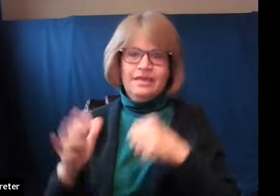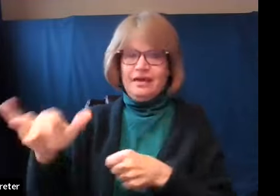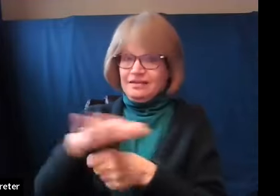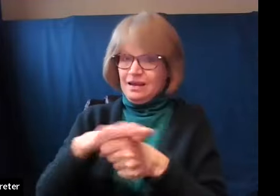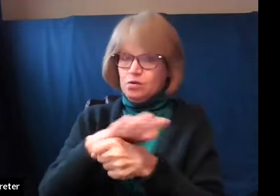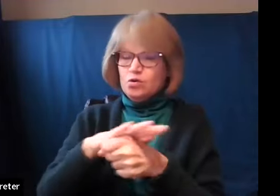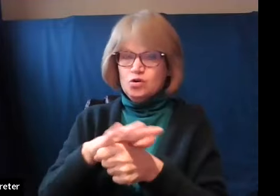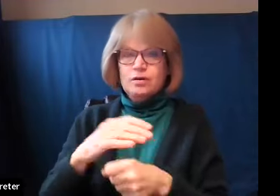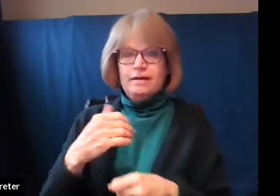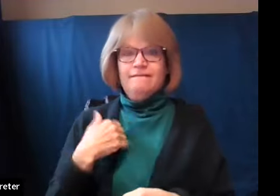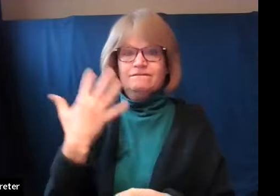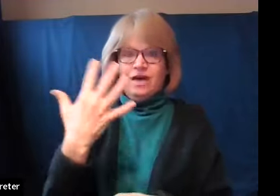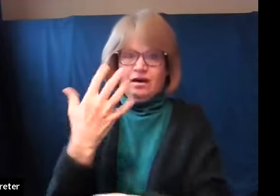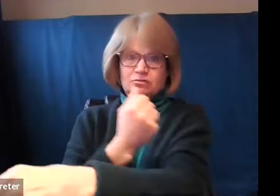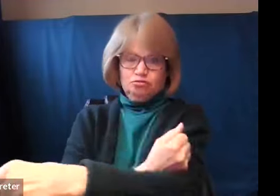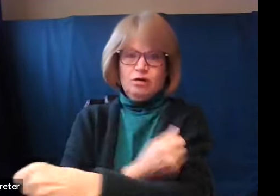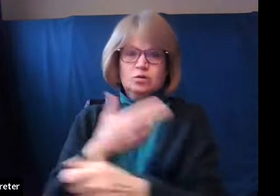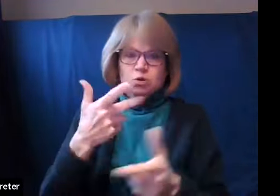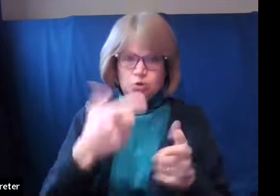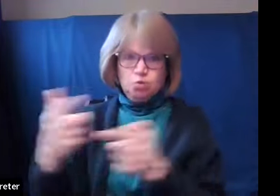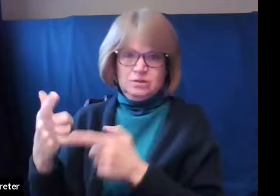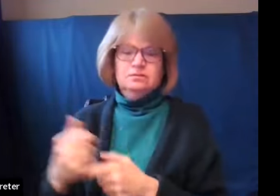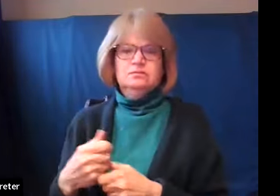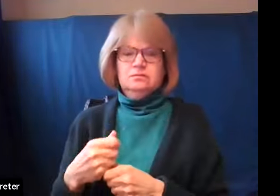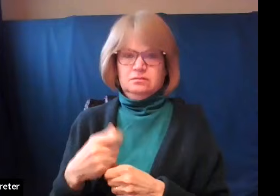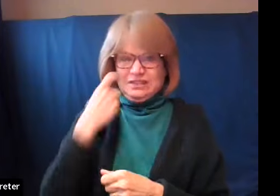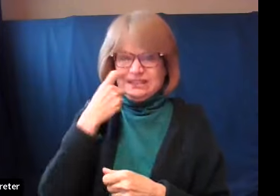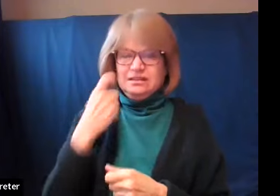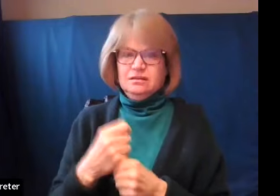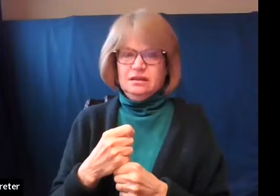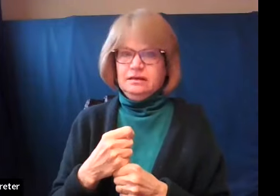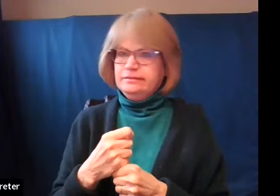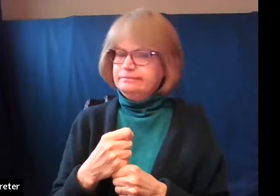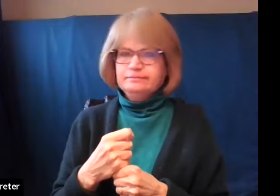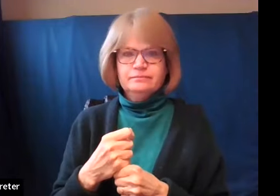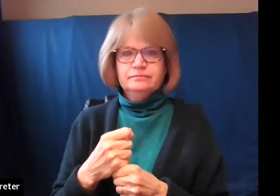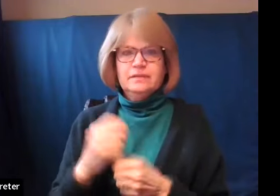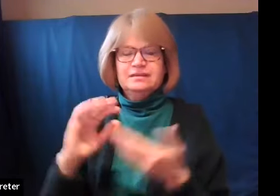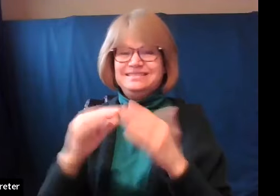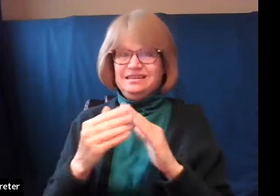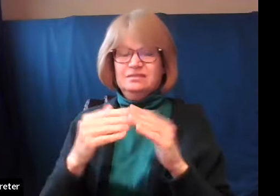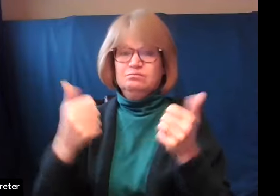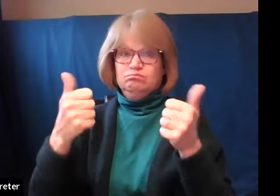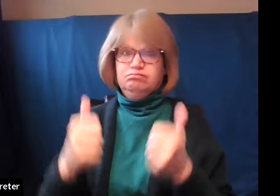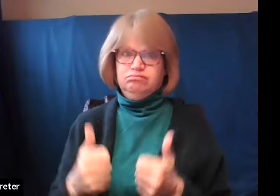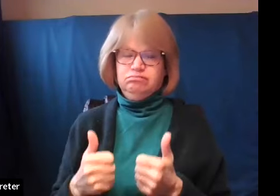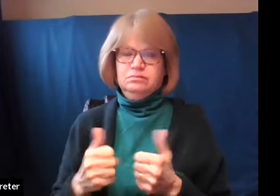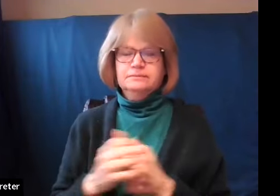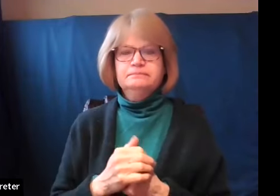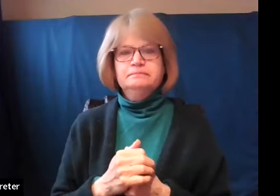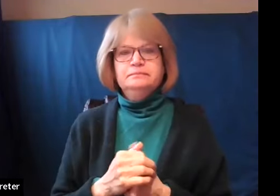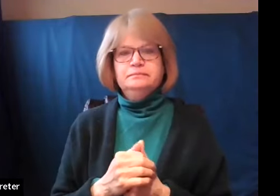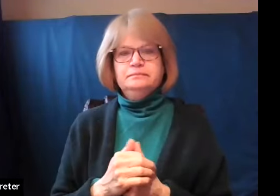neighborhood fell victim to 5 drug-related shootings, a symptom of chronic urban disrepair and one-party